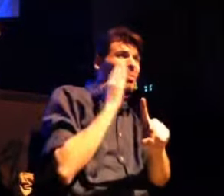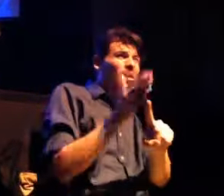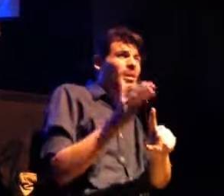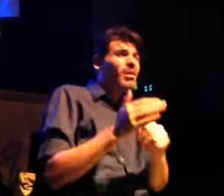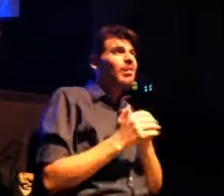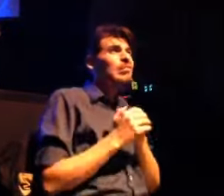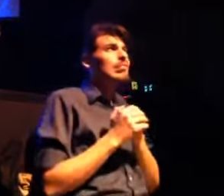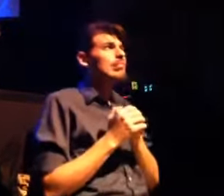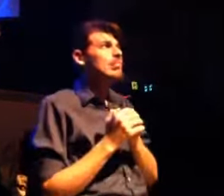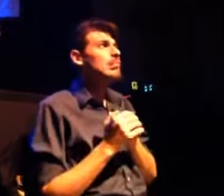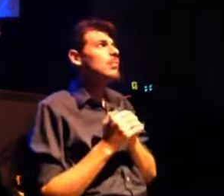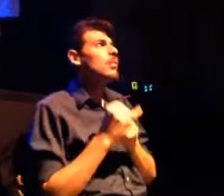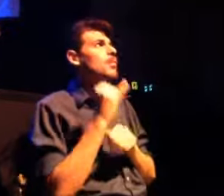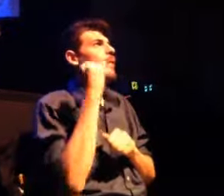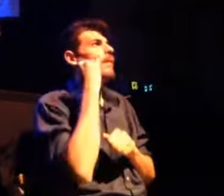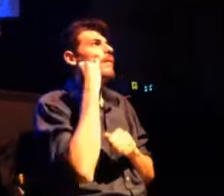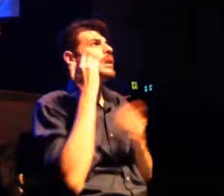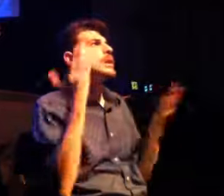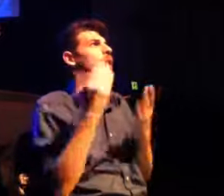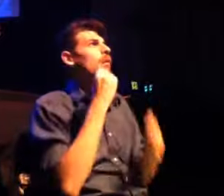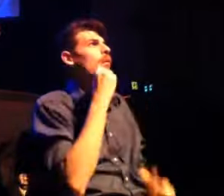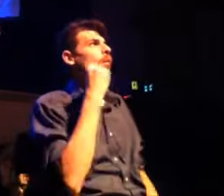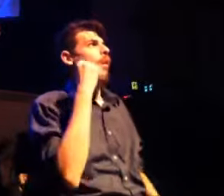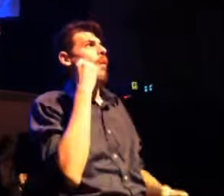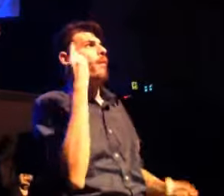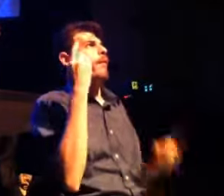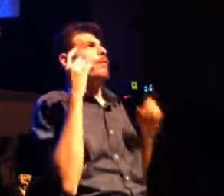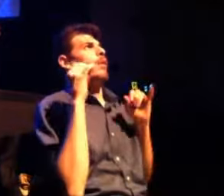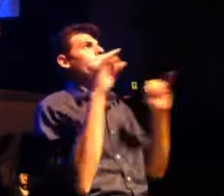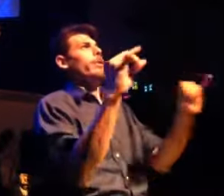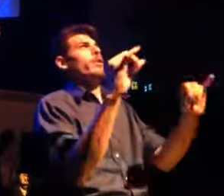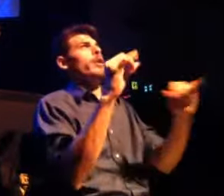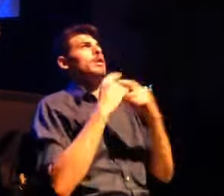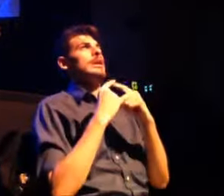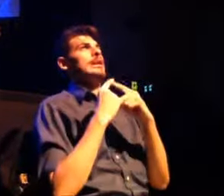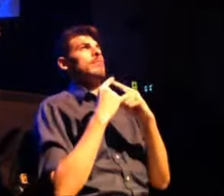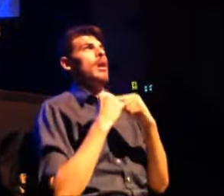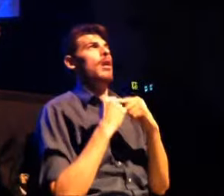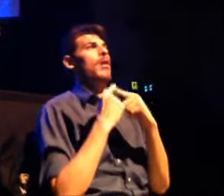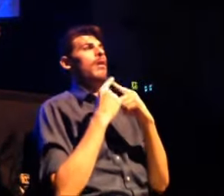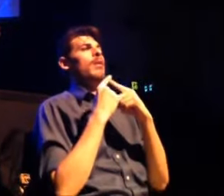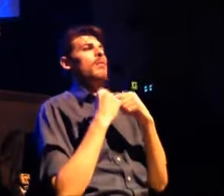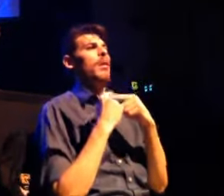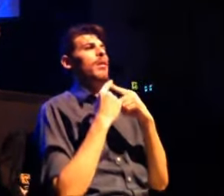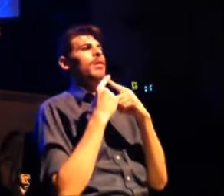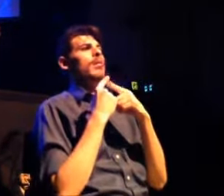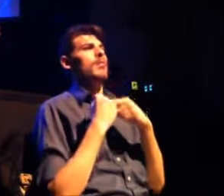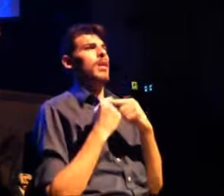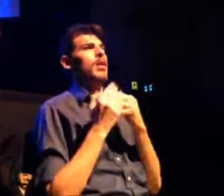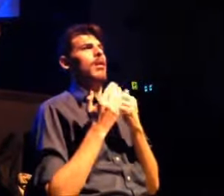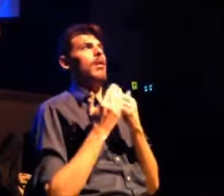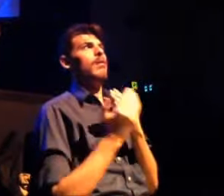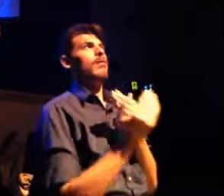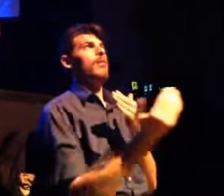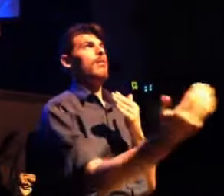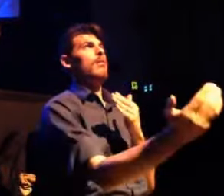What if he stays home forever? He could be dependent on us for the rest of our lives.